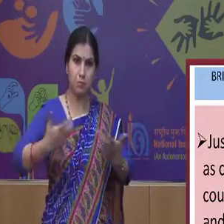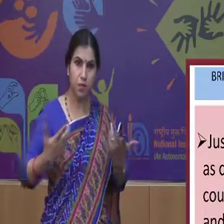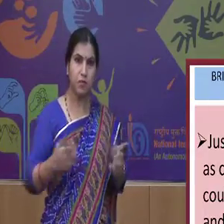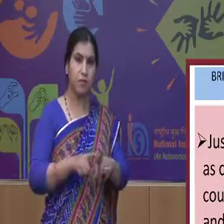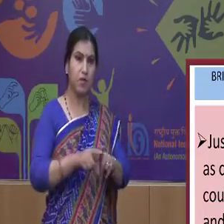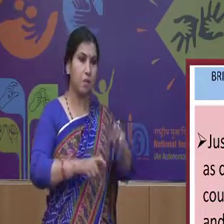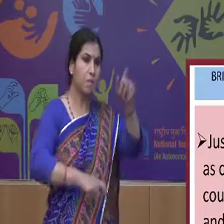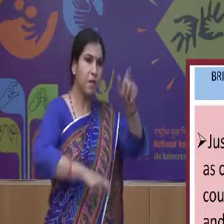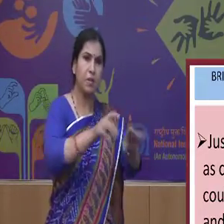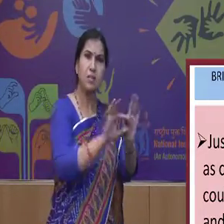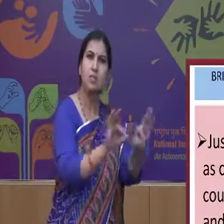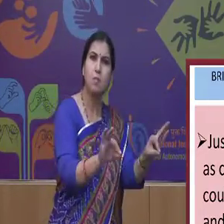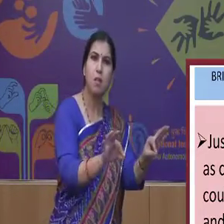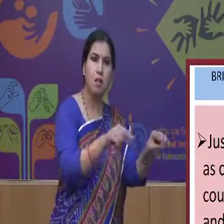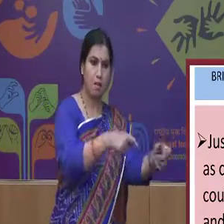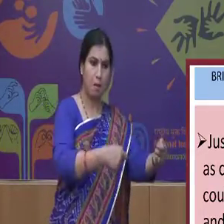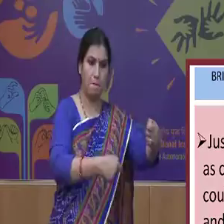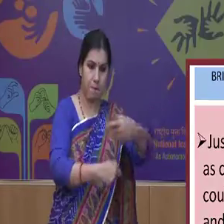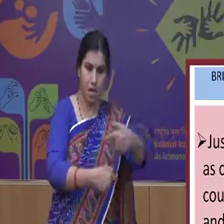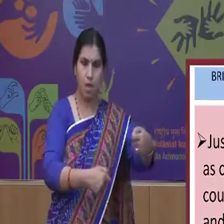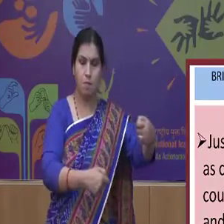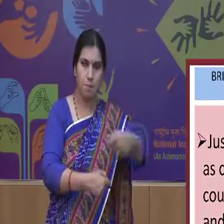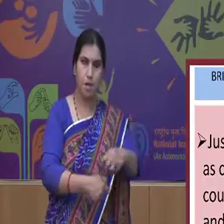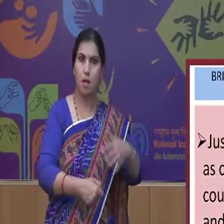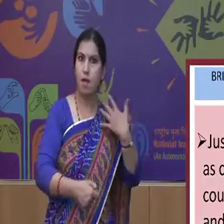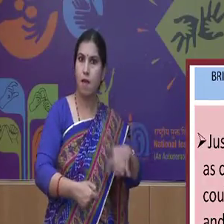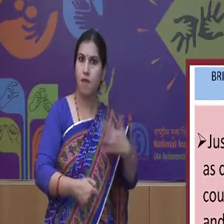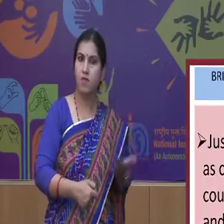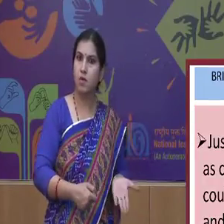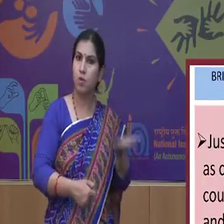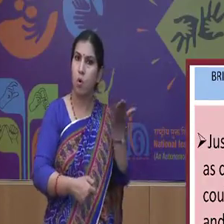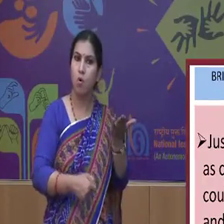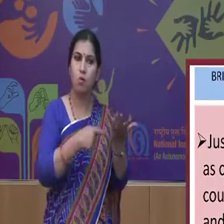as common people could not afford the fees and other things.